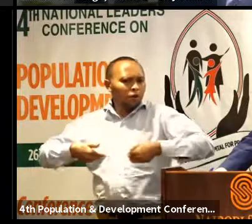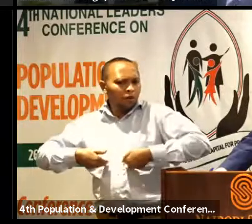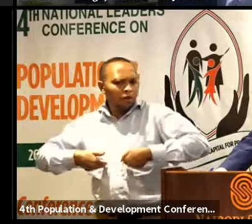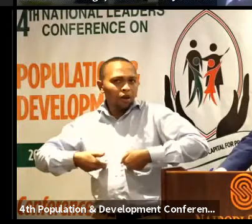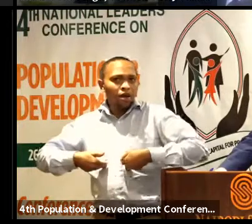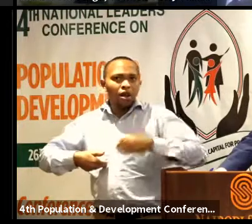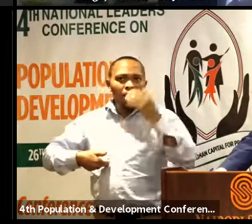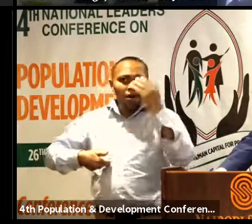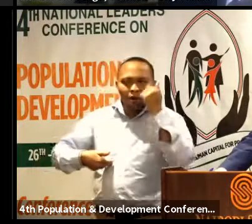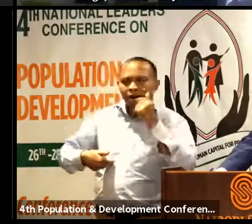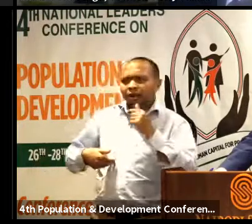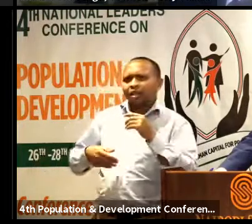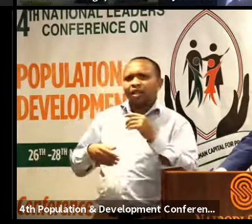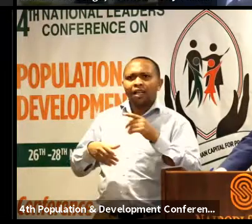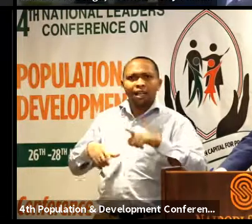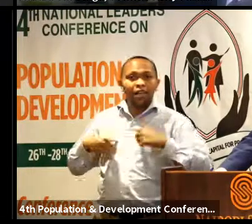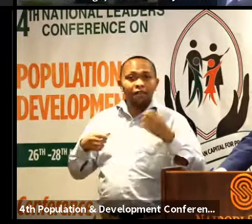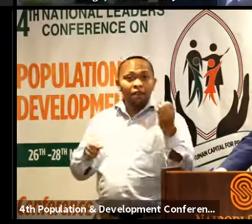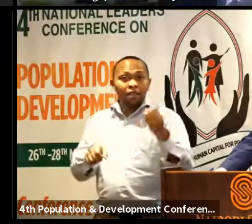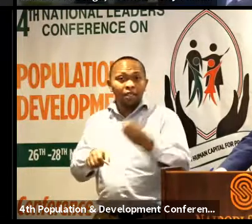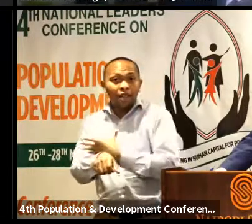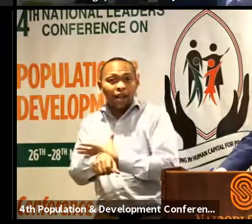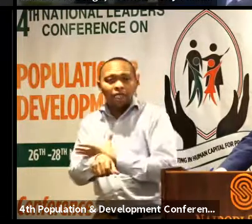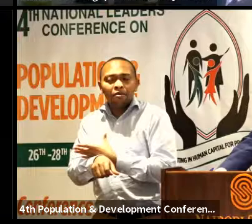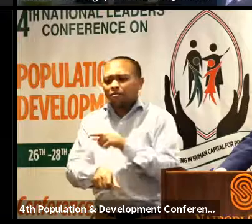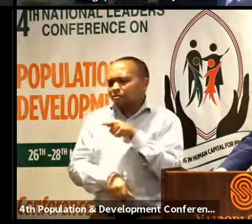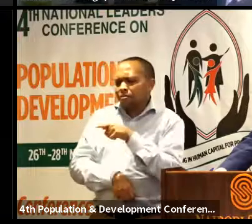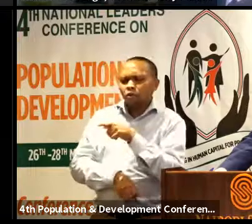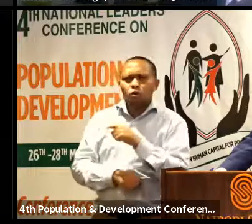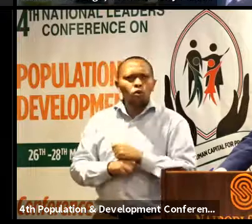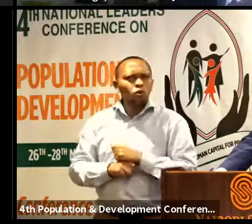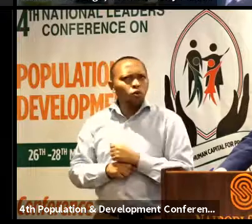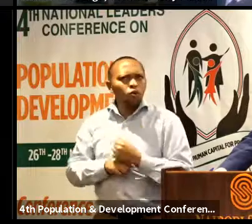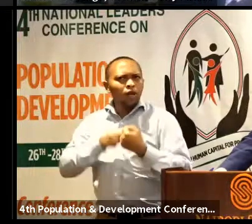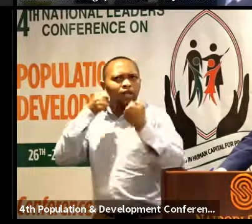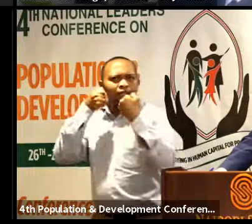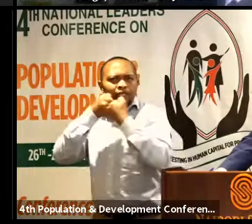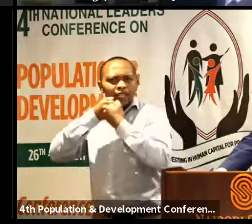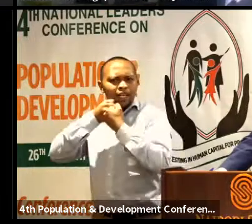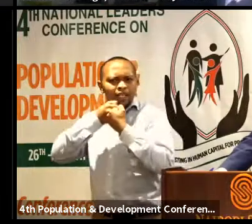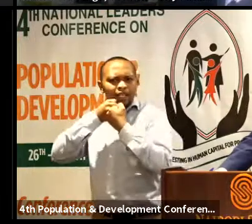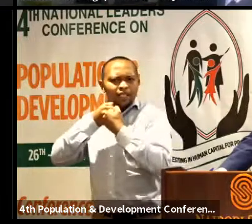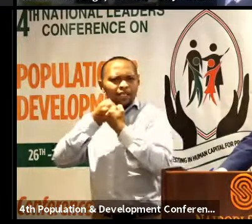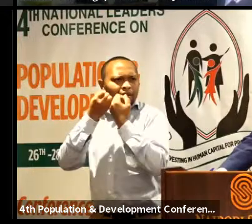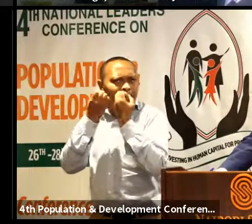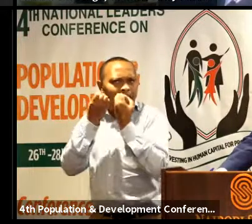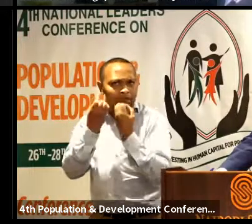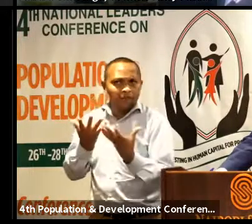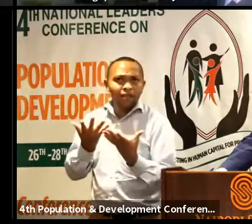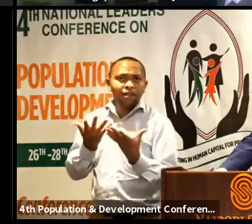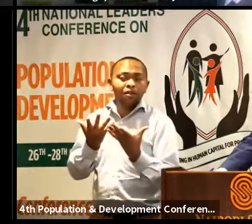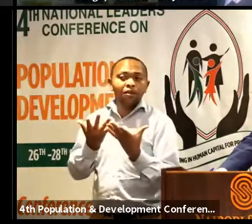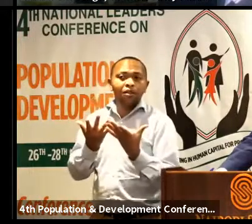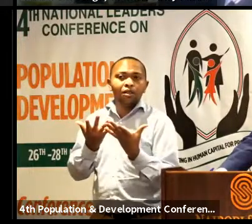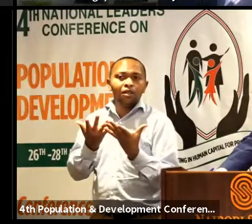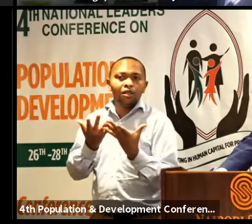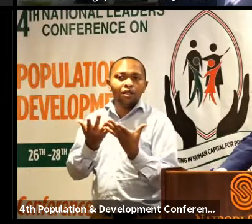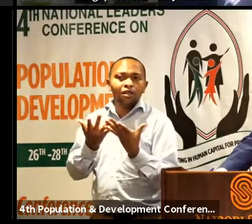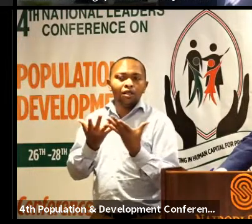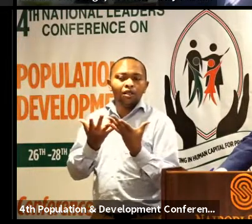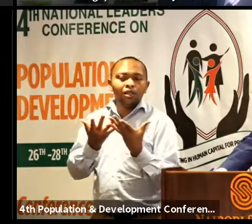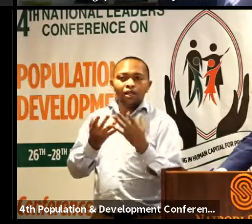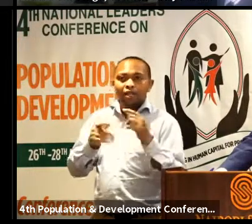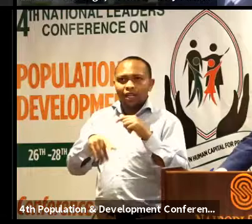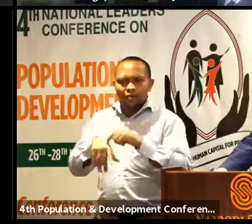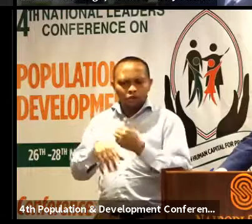a slum, there are various challenges, most of which are teenage